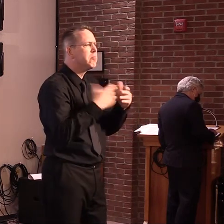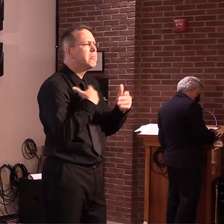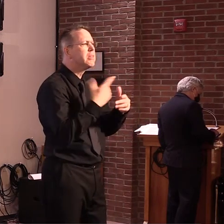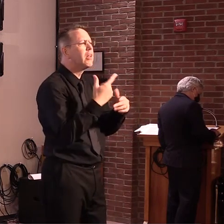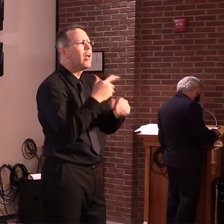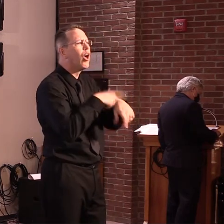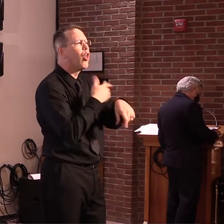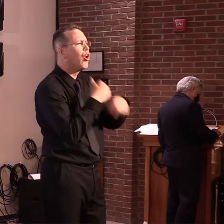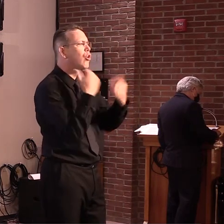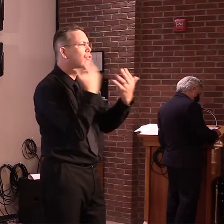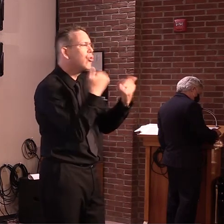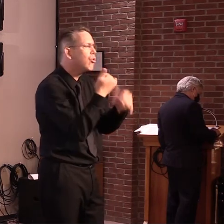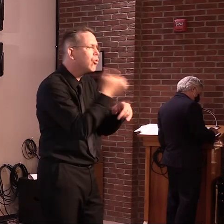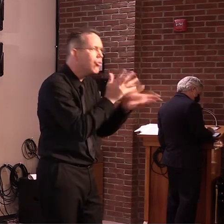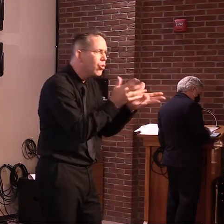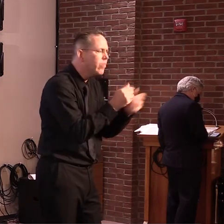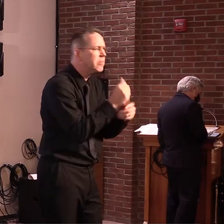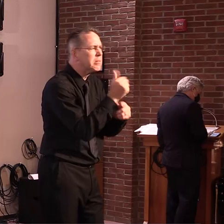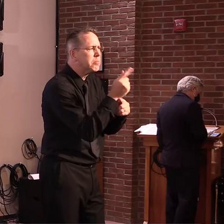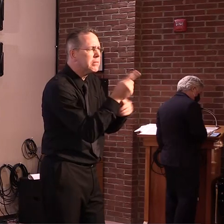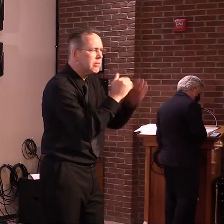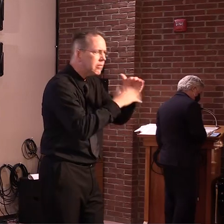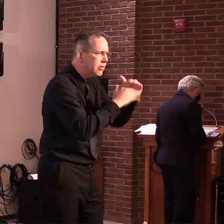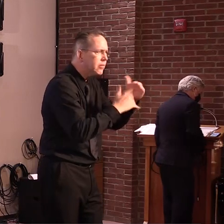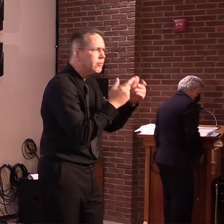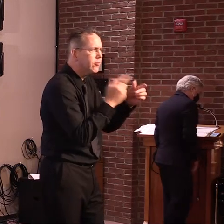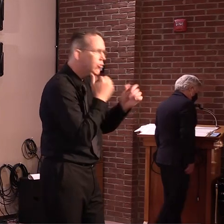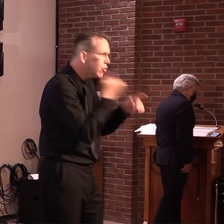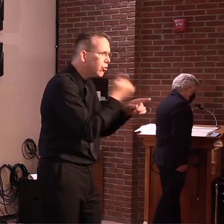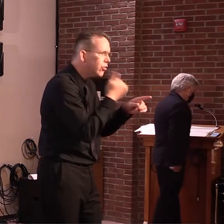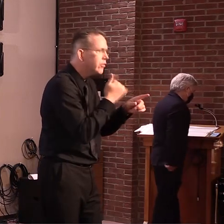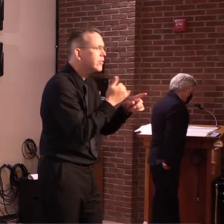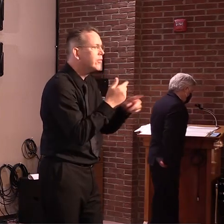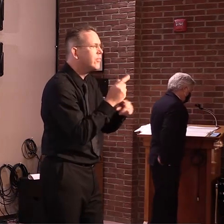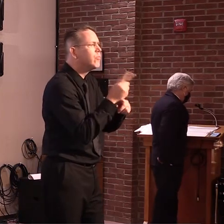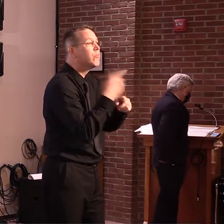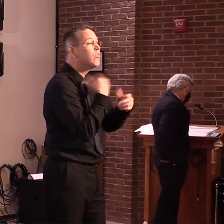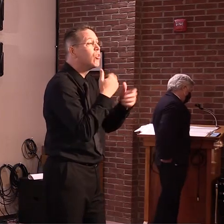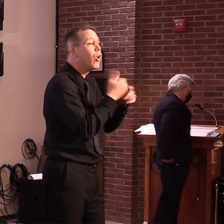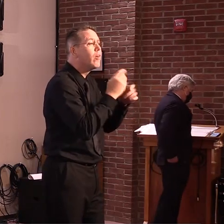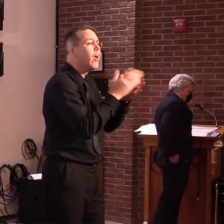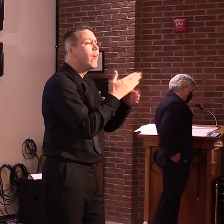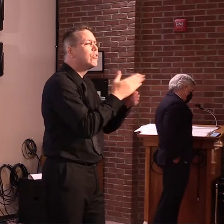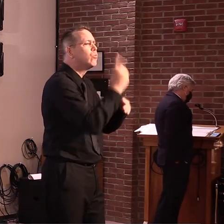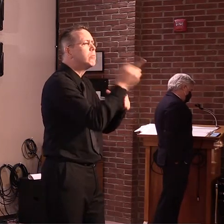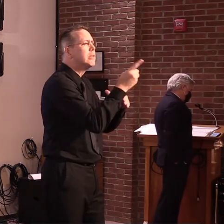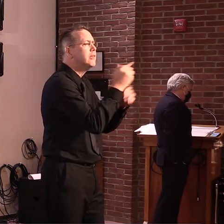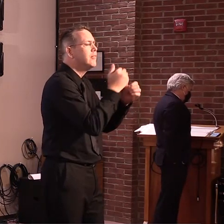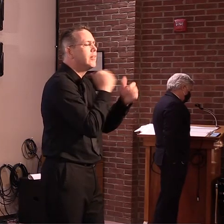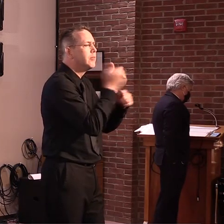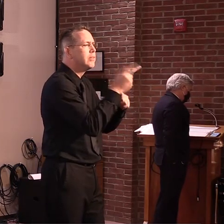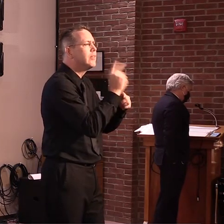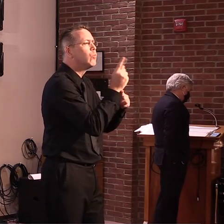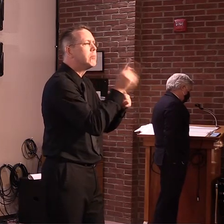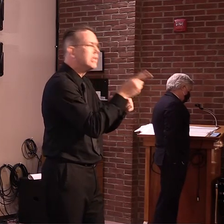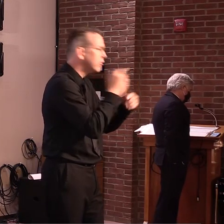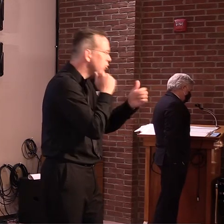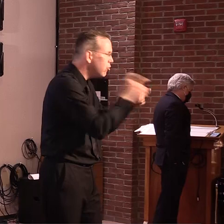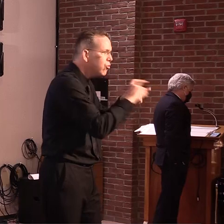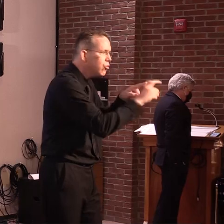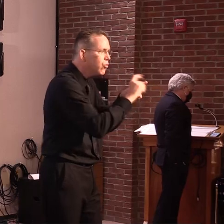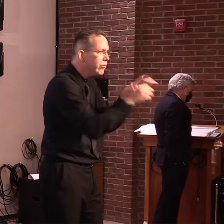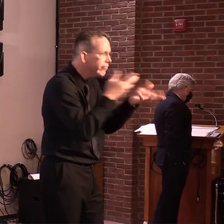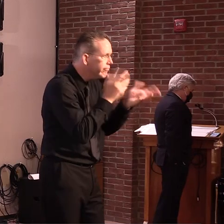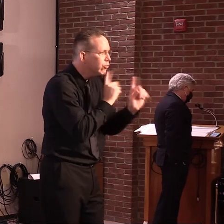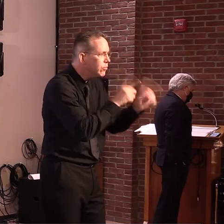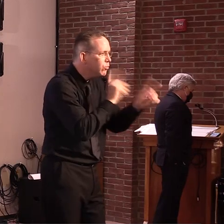So again, I would say if they are able, if they are needing assistance, they can certainly call to get assistance, but they can